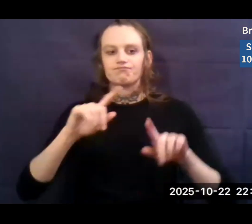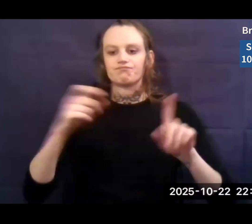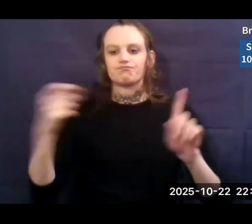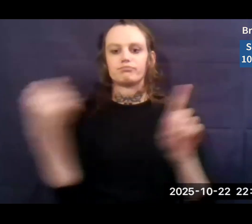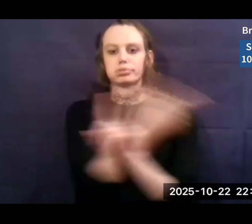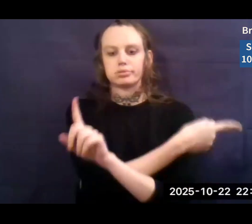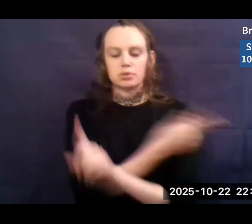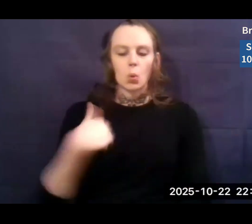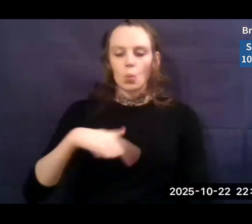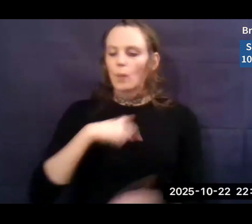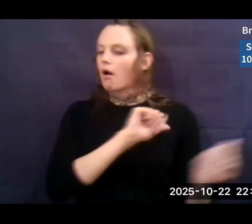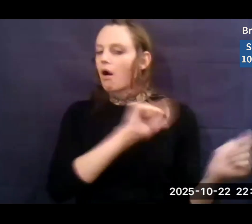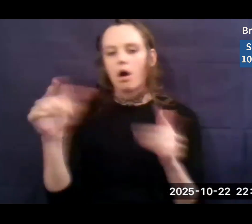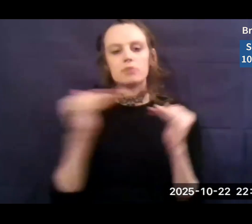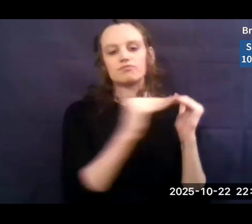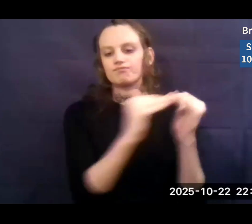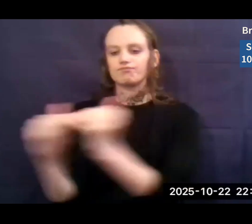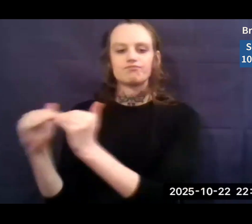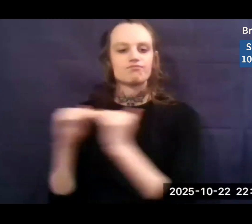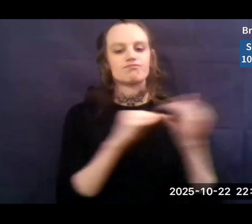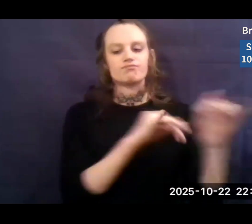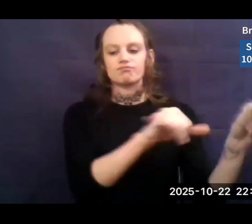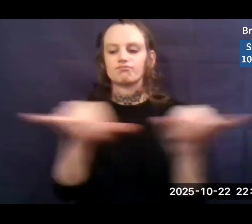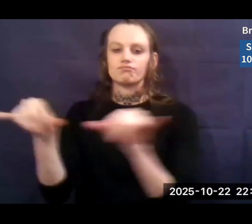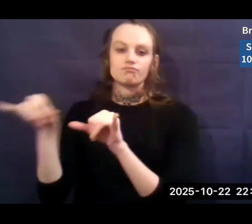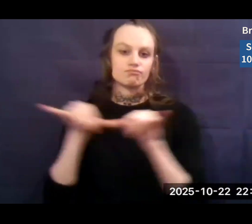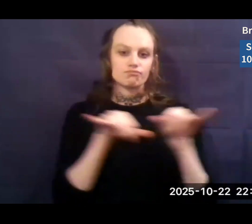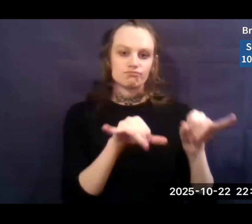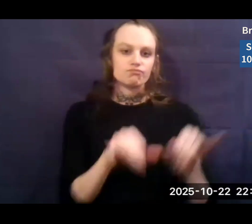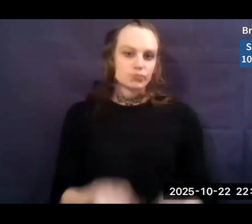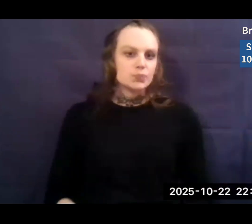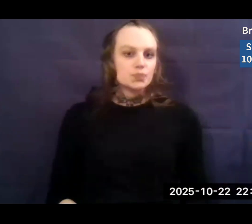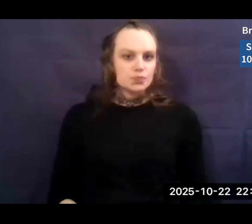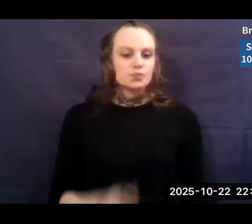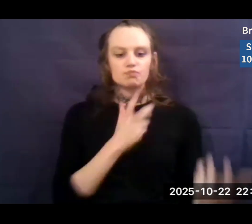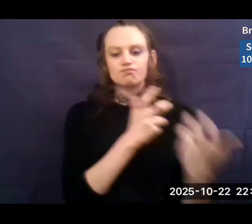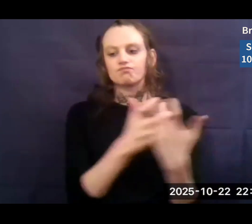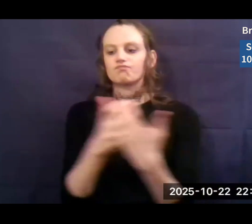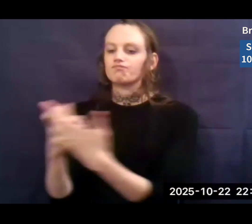footing. I am just one of many. And